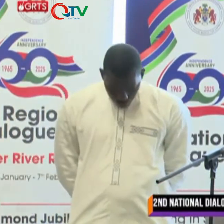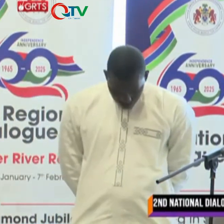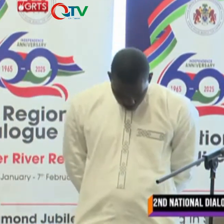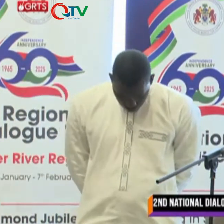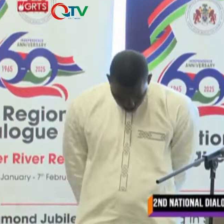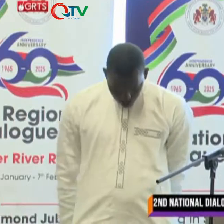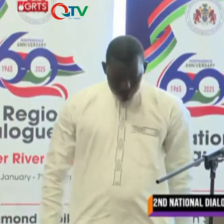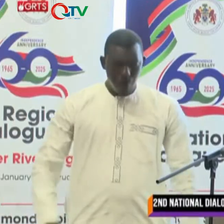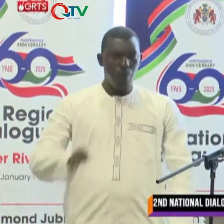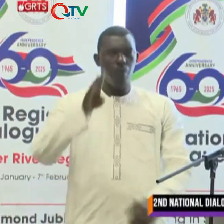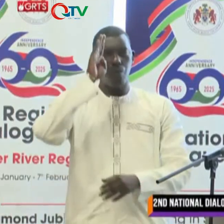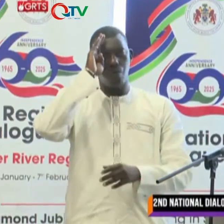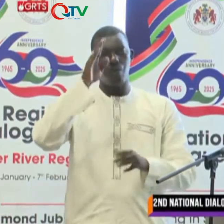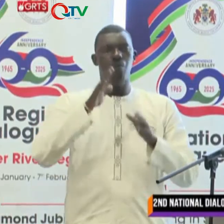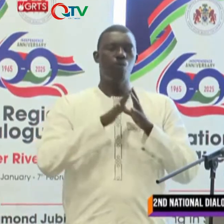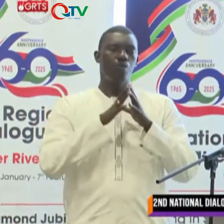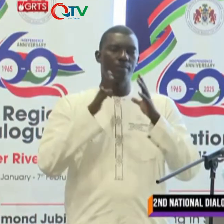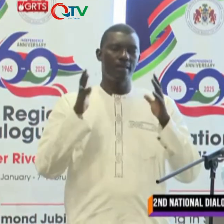Thank you very much.